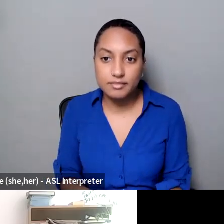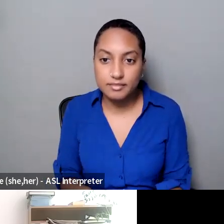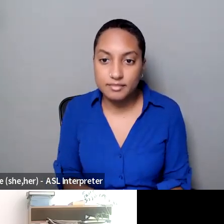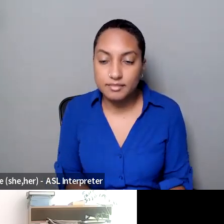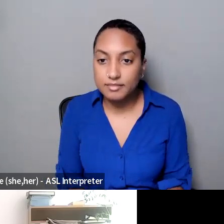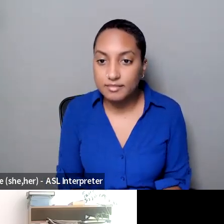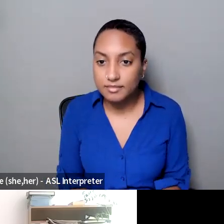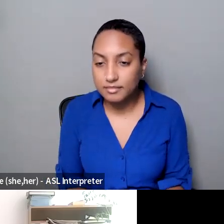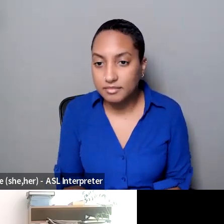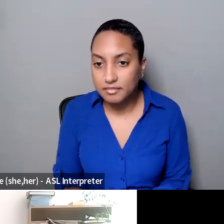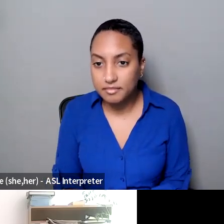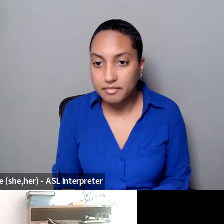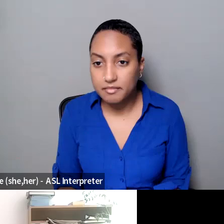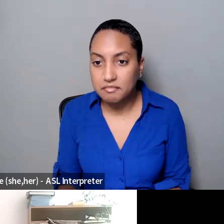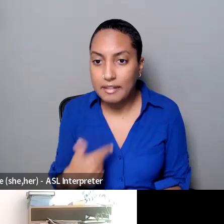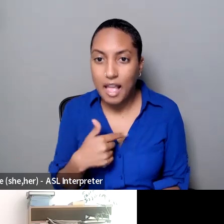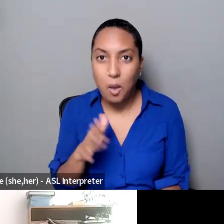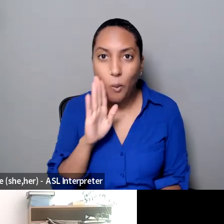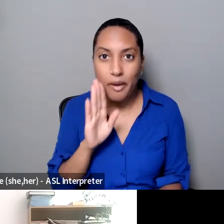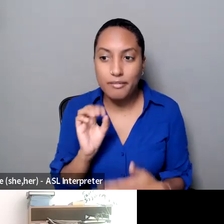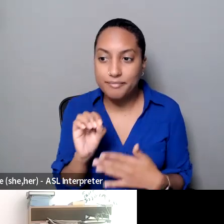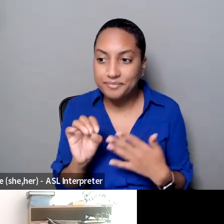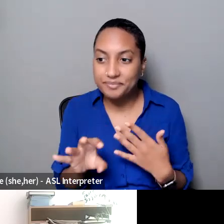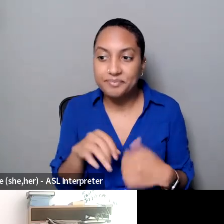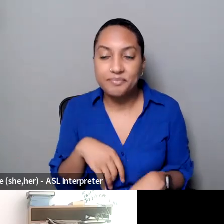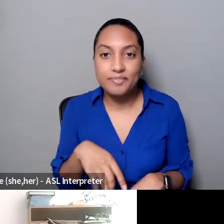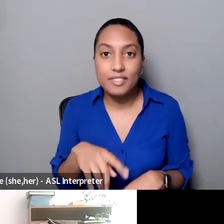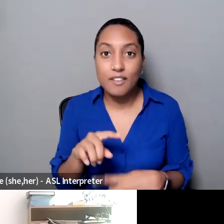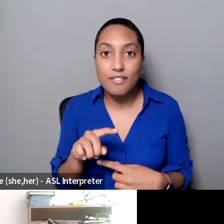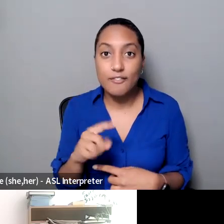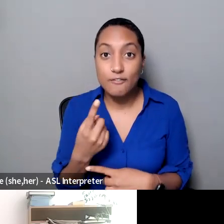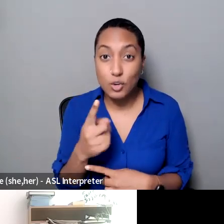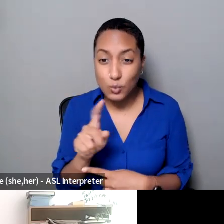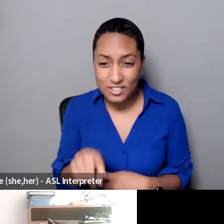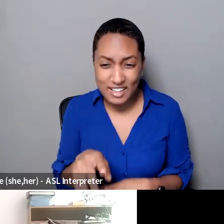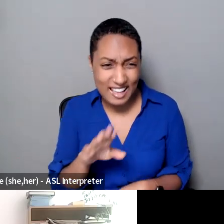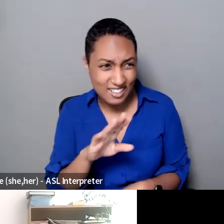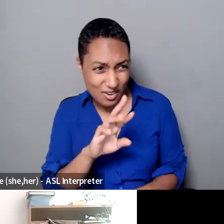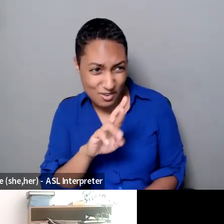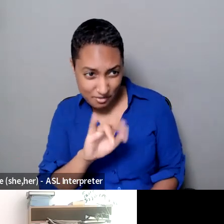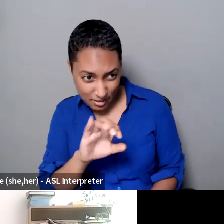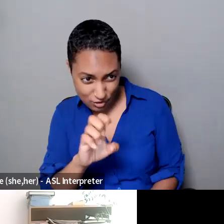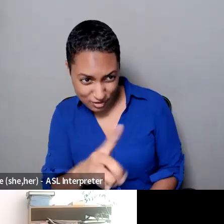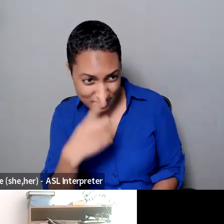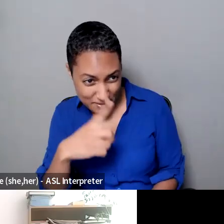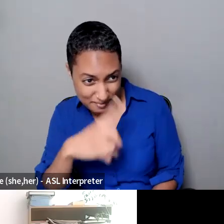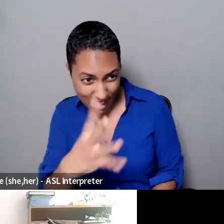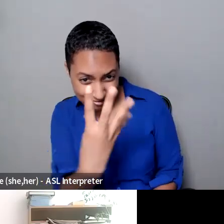as needed. But our first question, and Richard, I'm just going to have you turn off your camera,